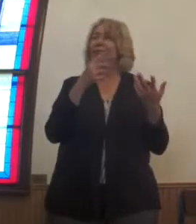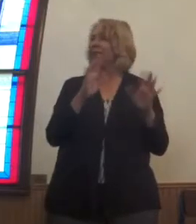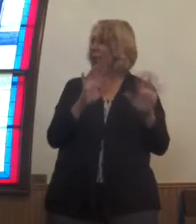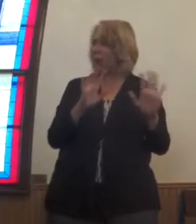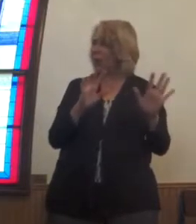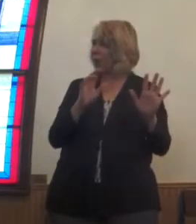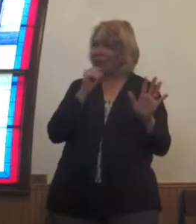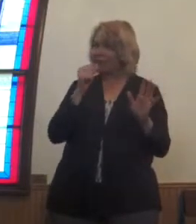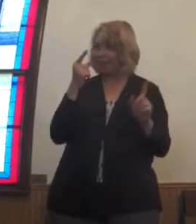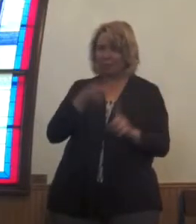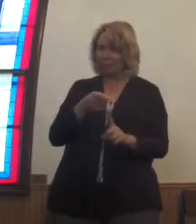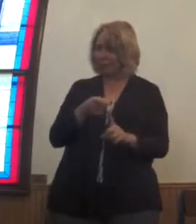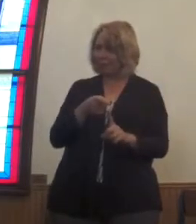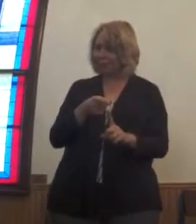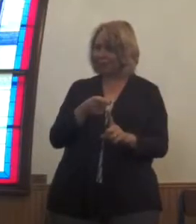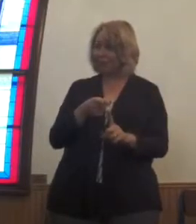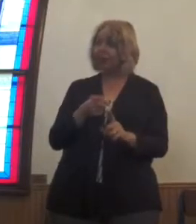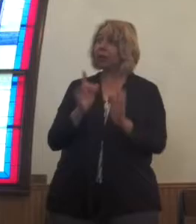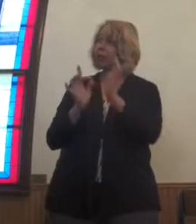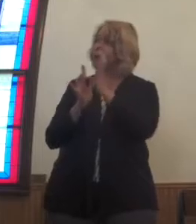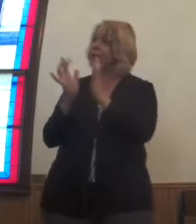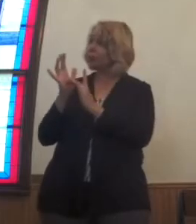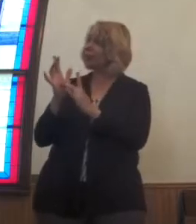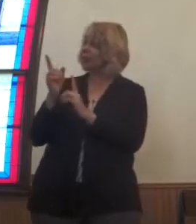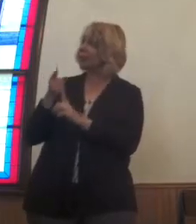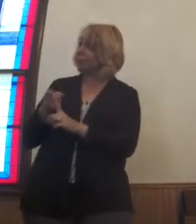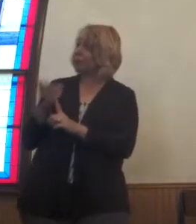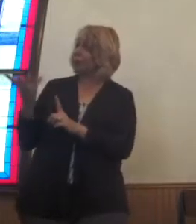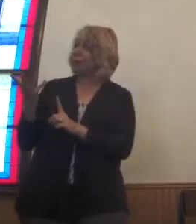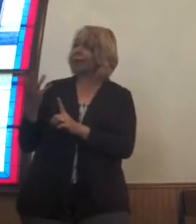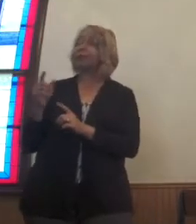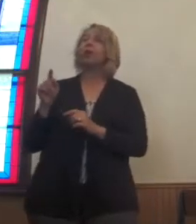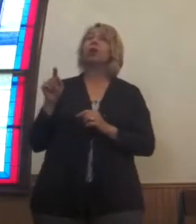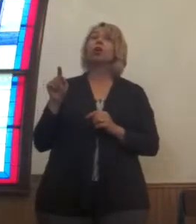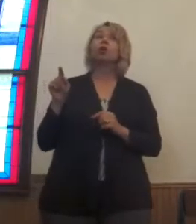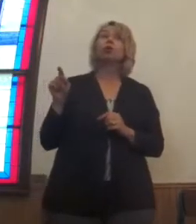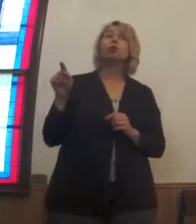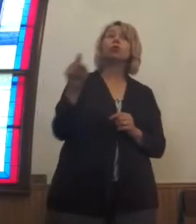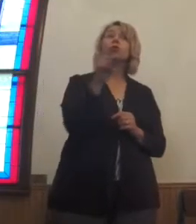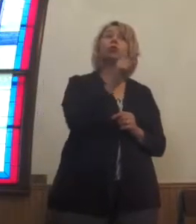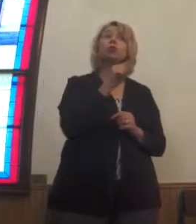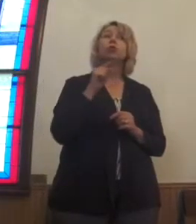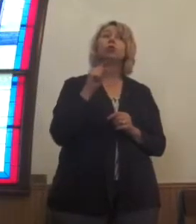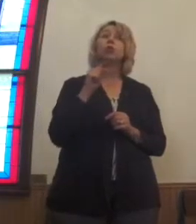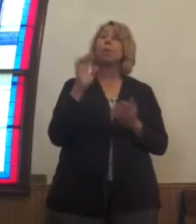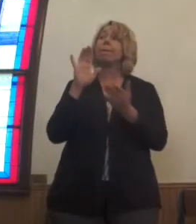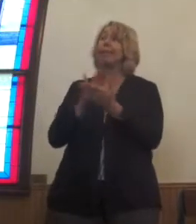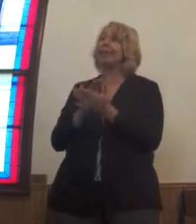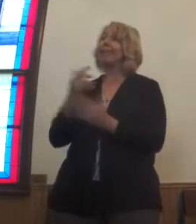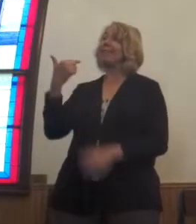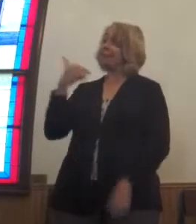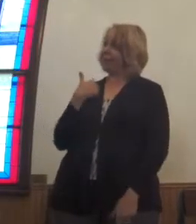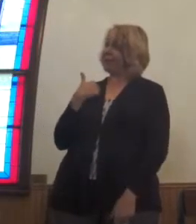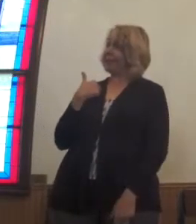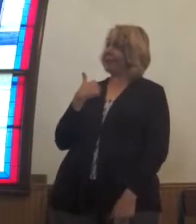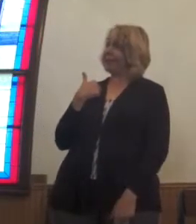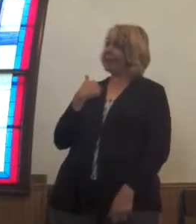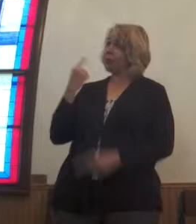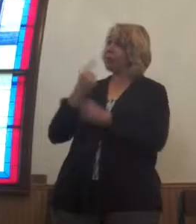etc. But what Jesus is saying here, blessed are those who are persecuted only for the